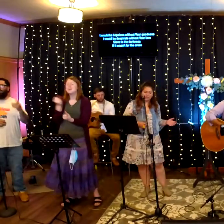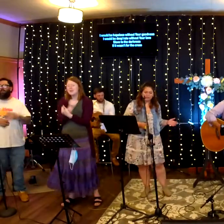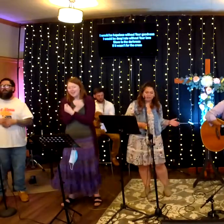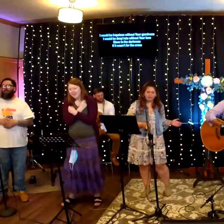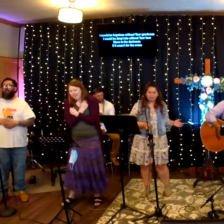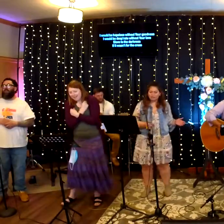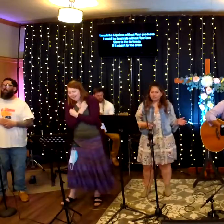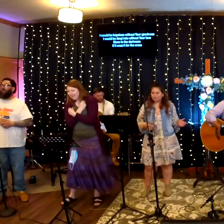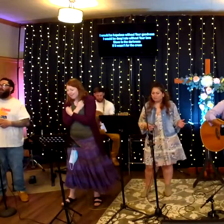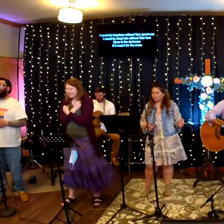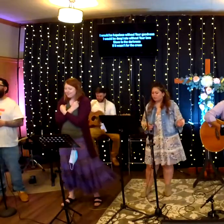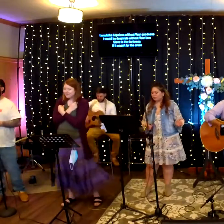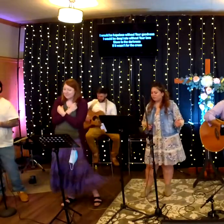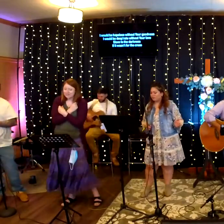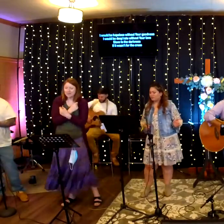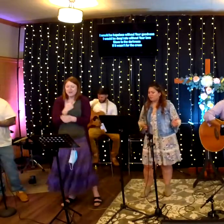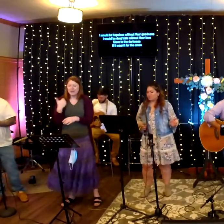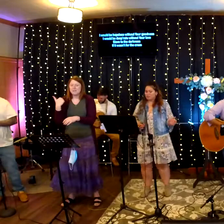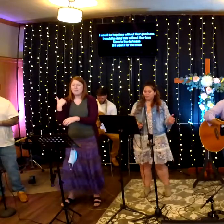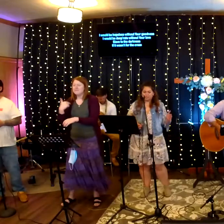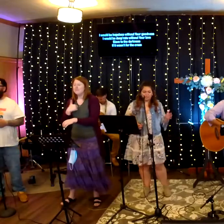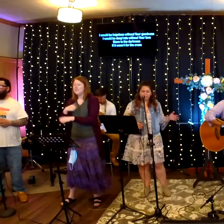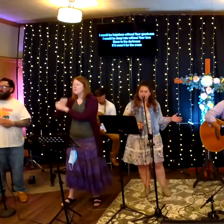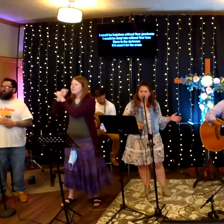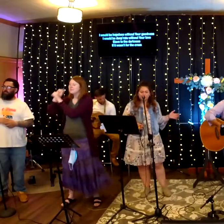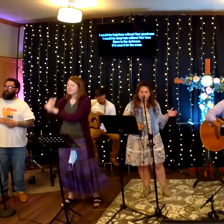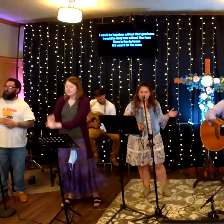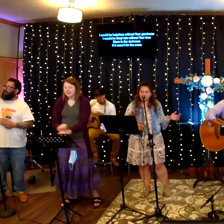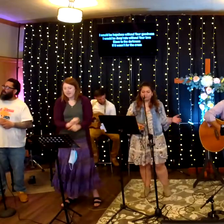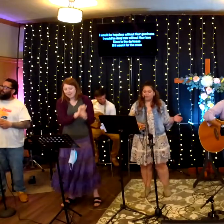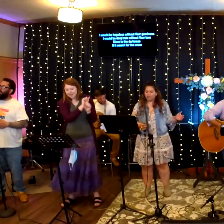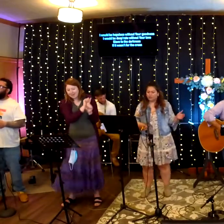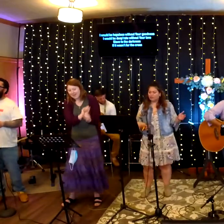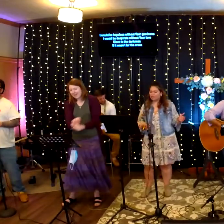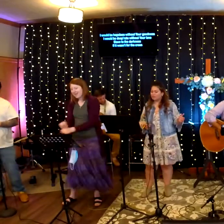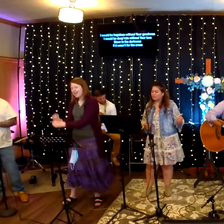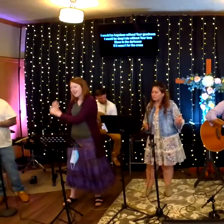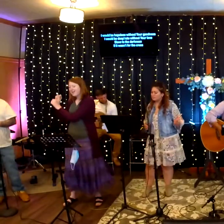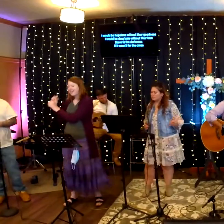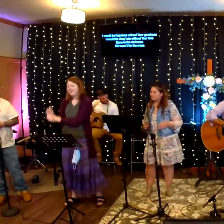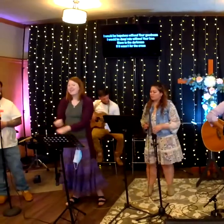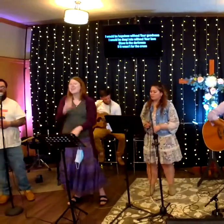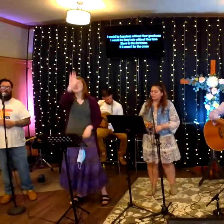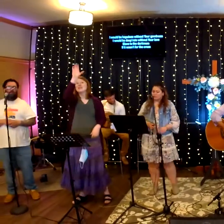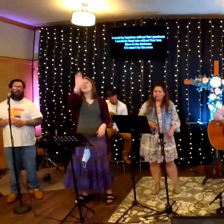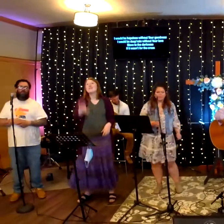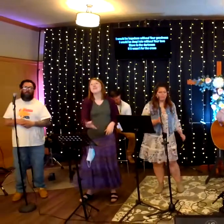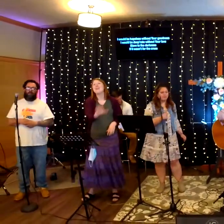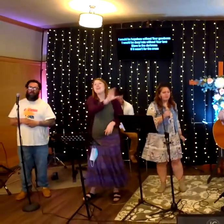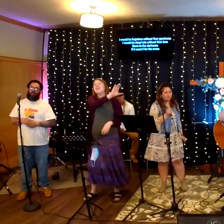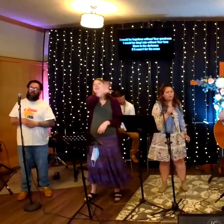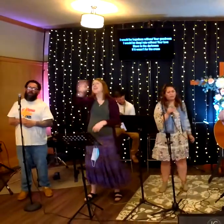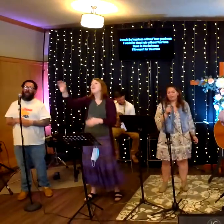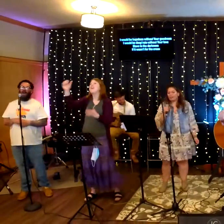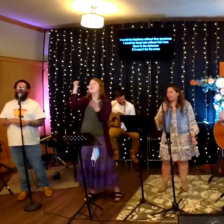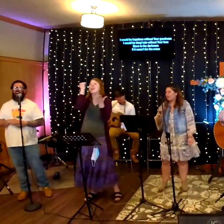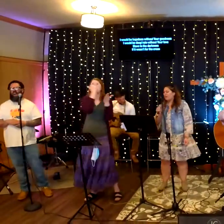Without your love, slave to the darkness. If